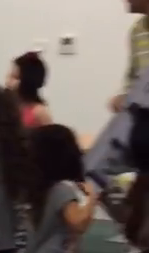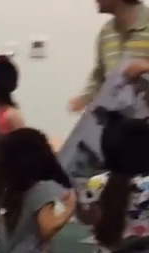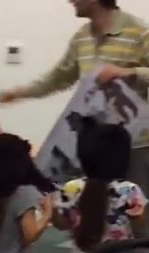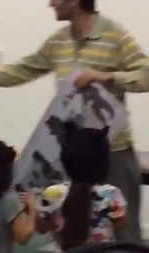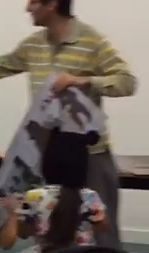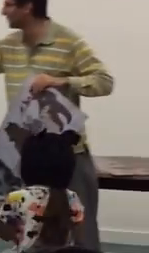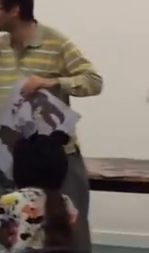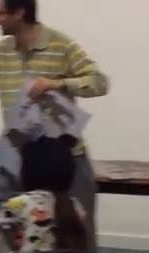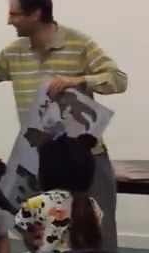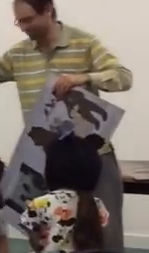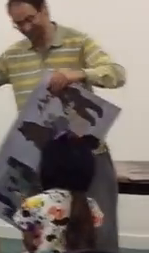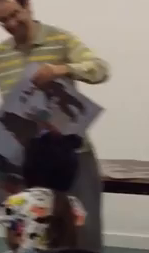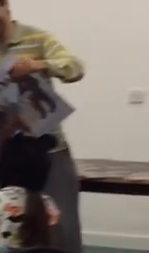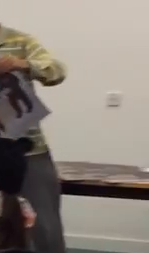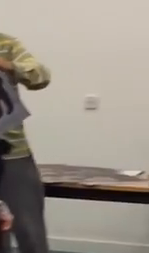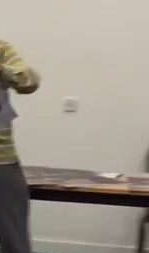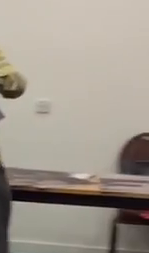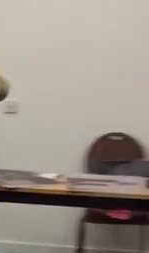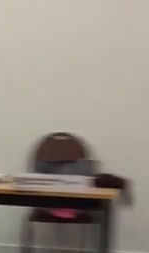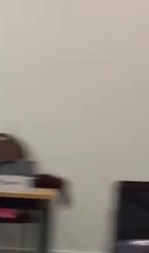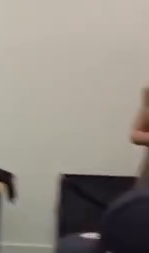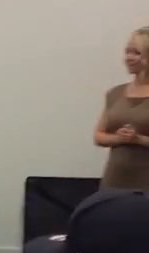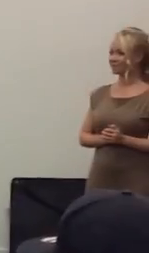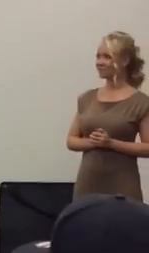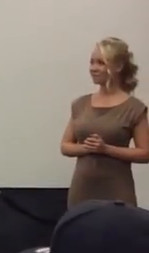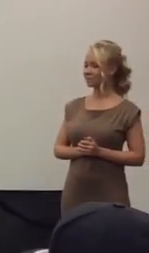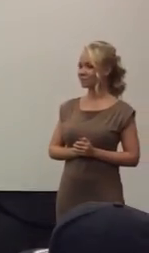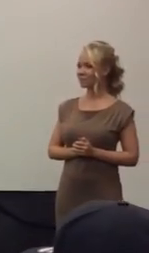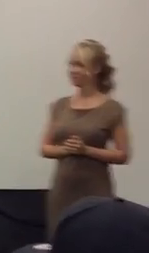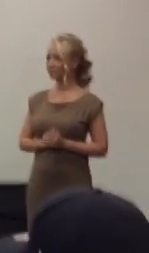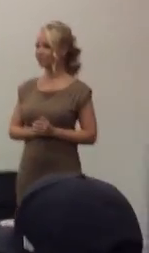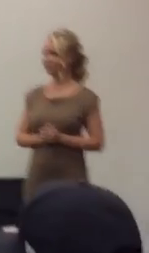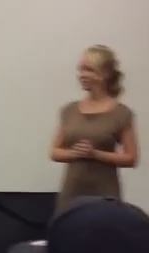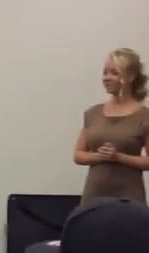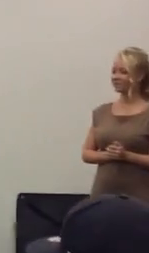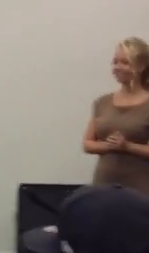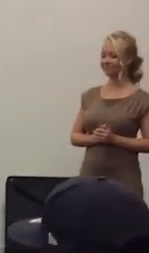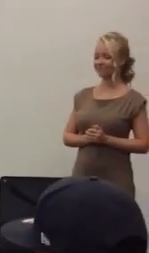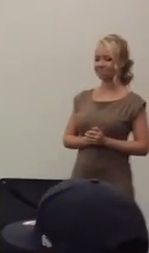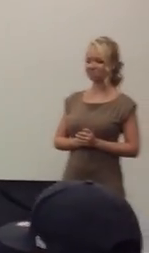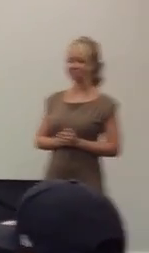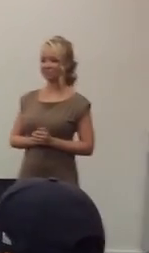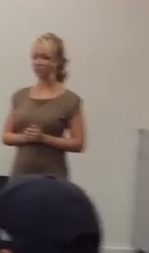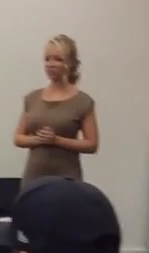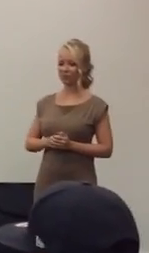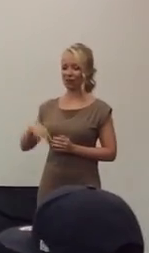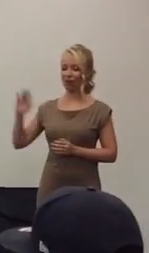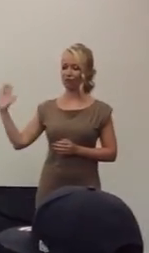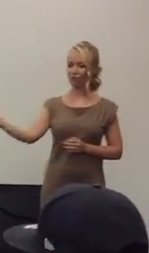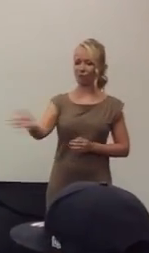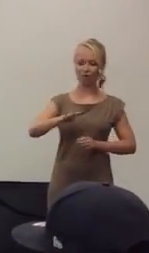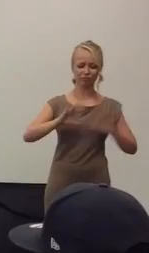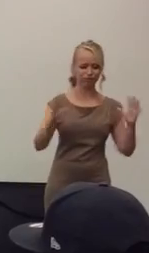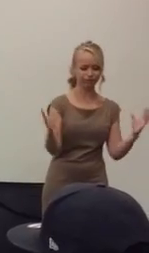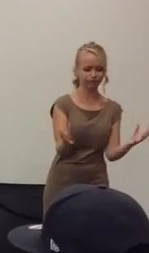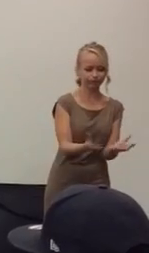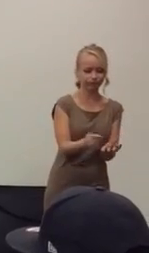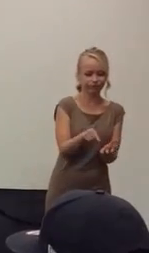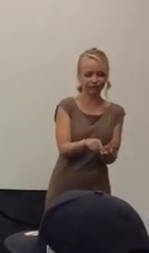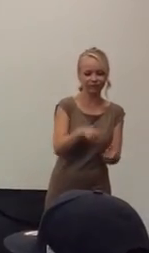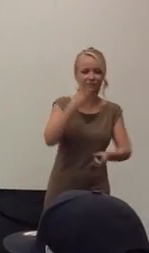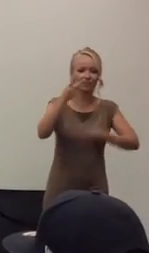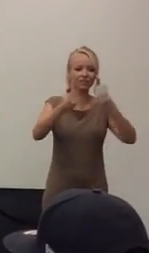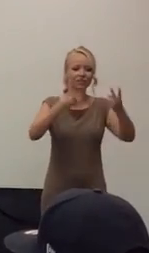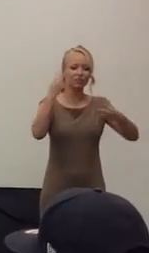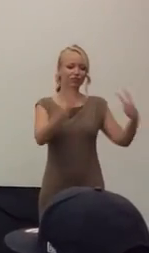Neil, welcome aboard. Thank you. So Neil, what happened when everyone was inside? And when everyone was inside, they